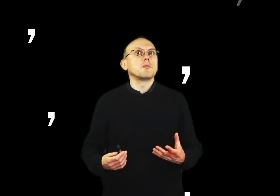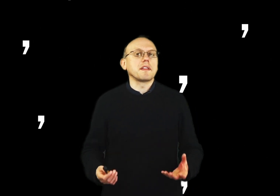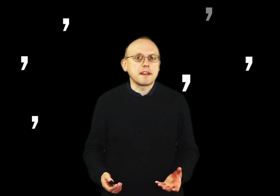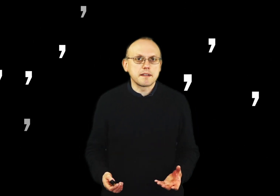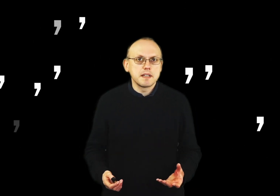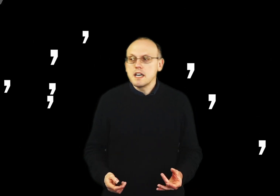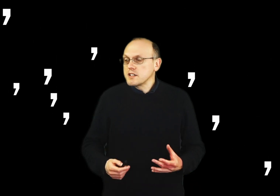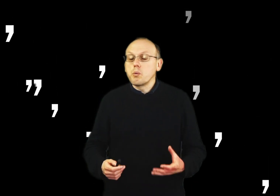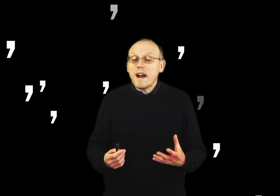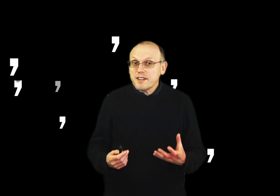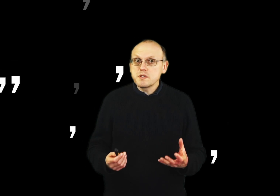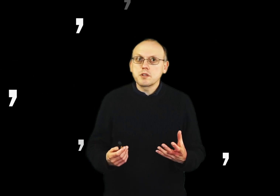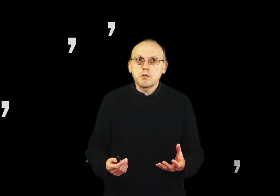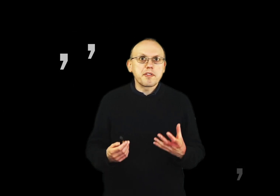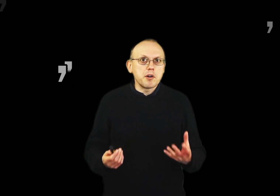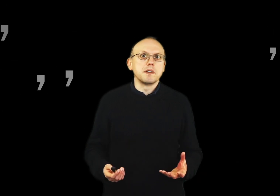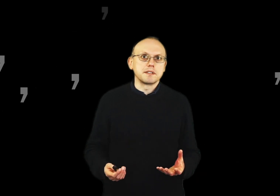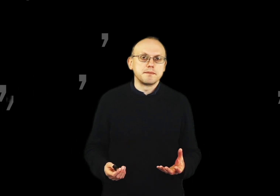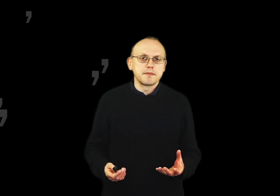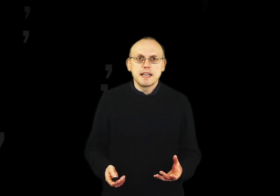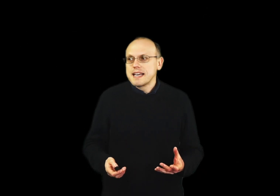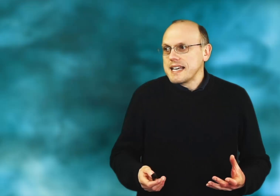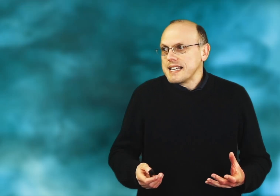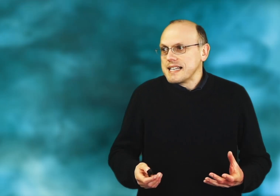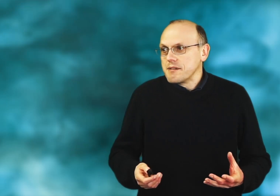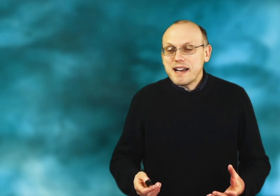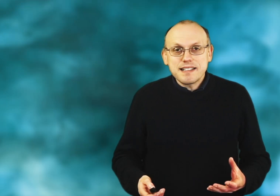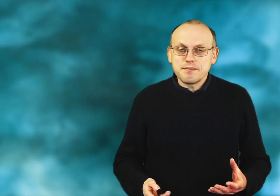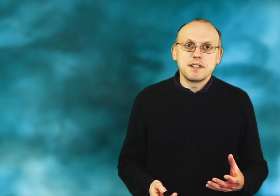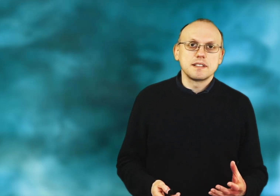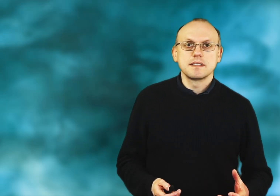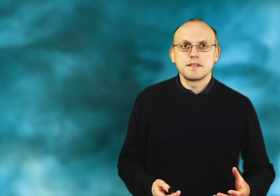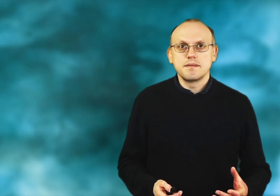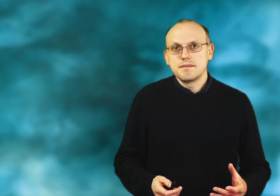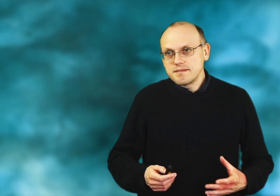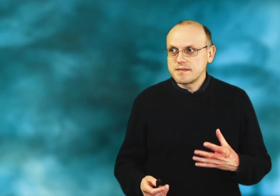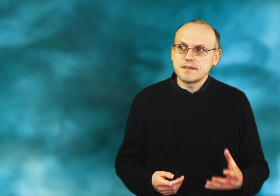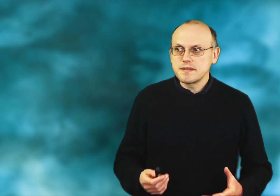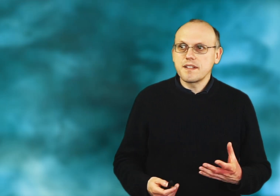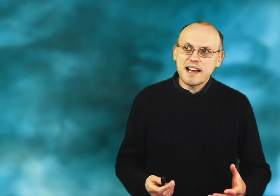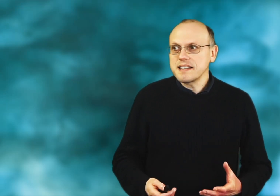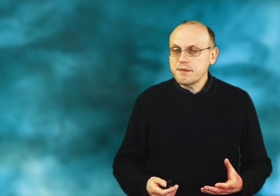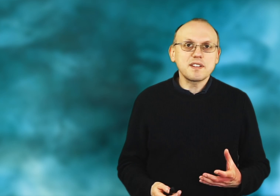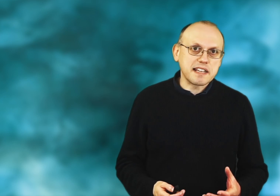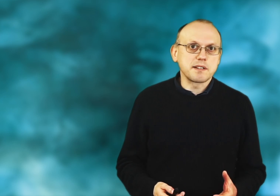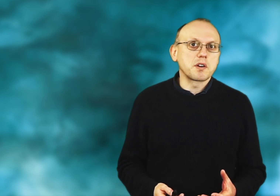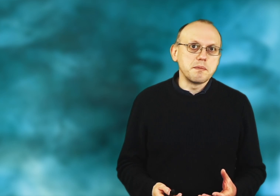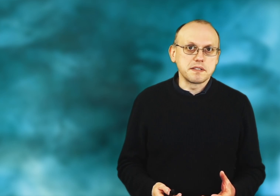it. So why do we struggle with commas? Well, there are different types of commas.